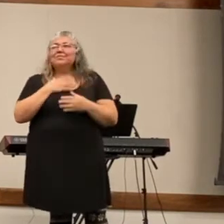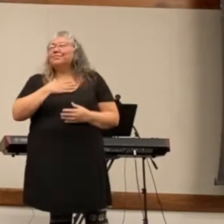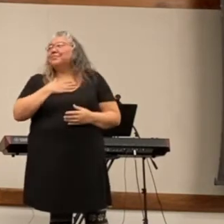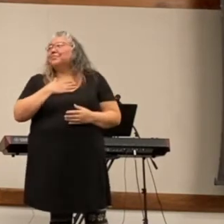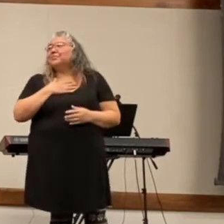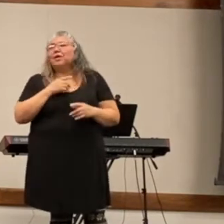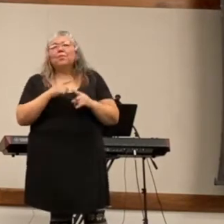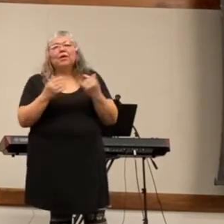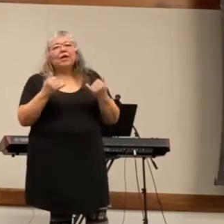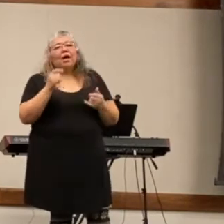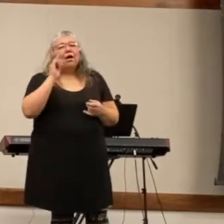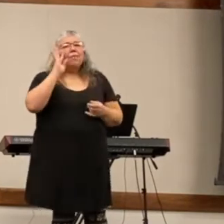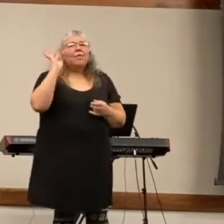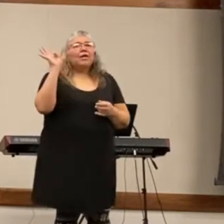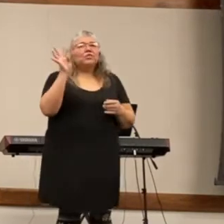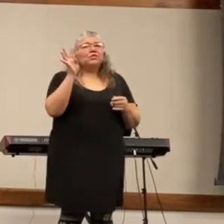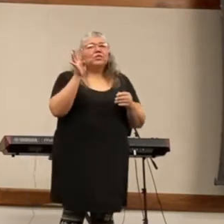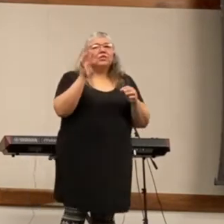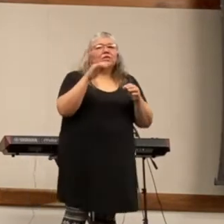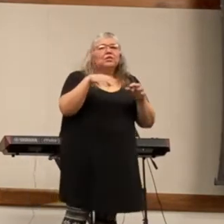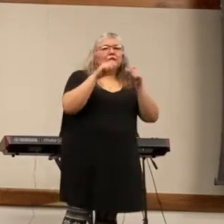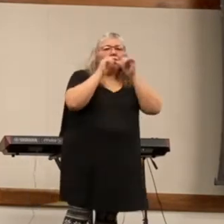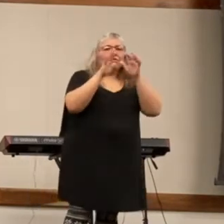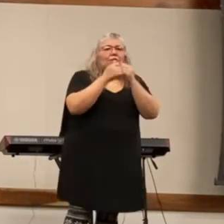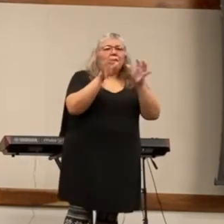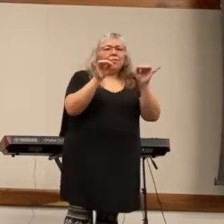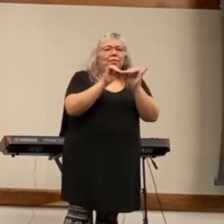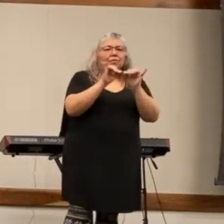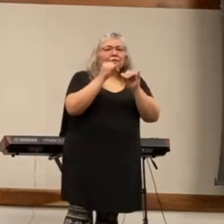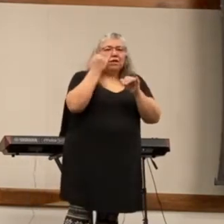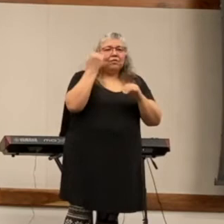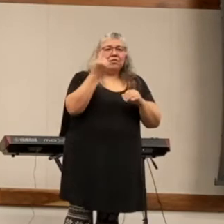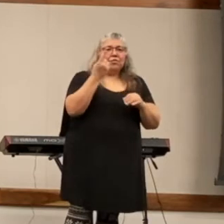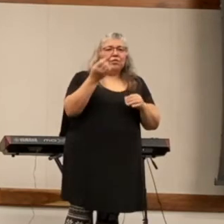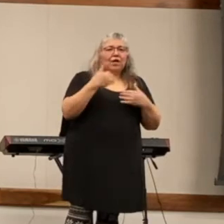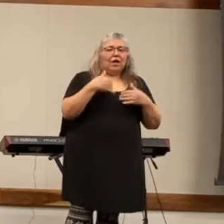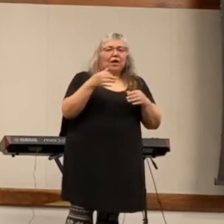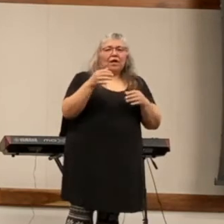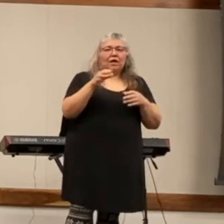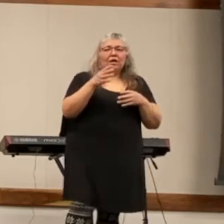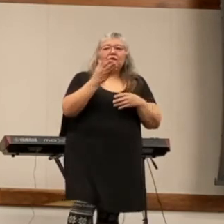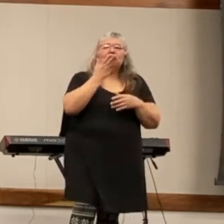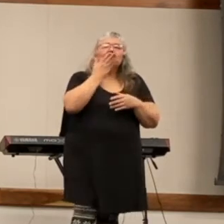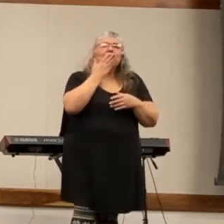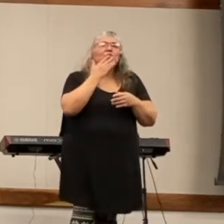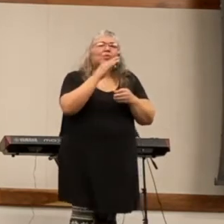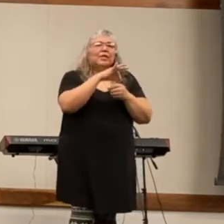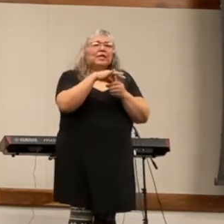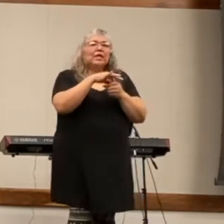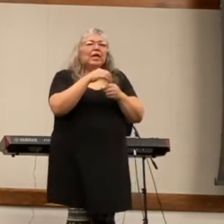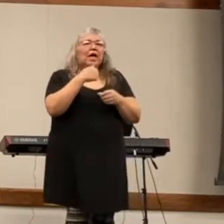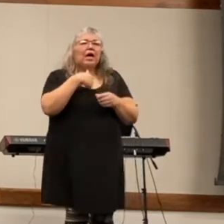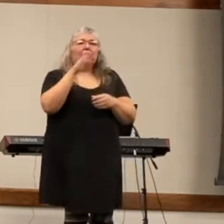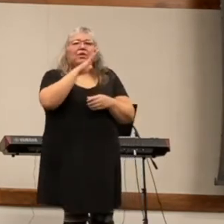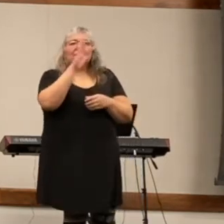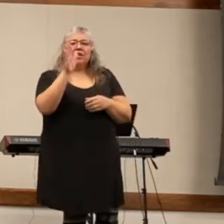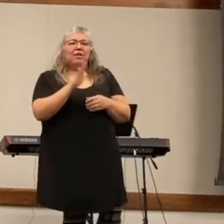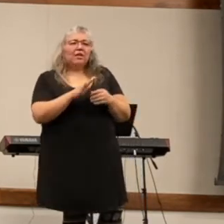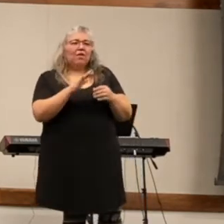But imagine the blessings without measure. If someone was to pour me a glass of sweet tea and I would never run